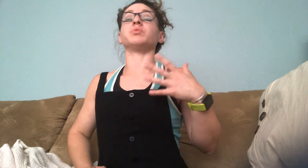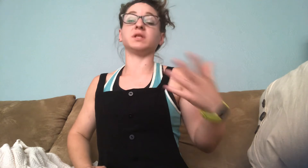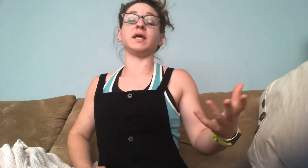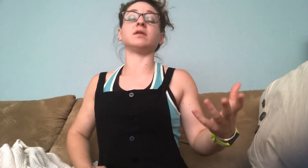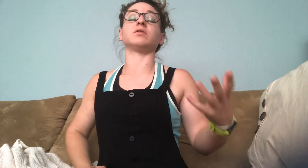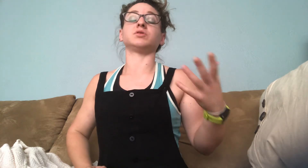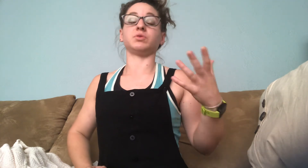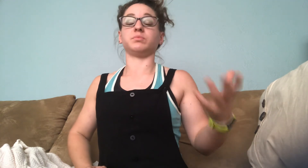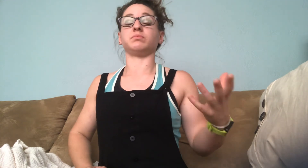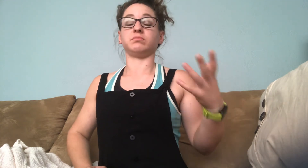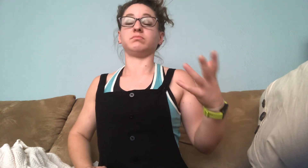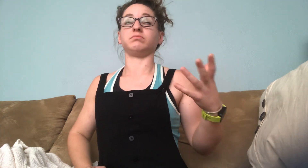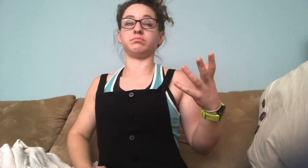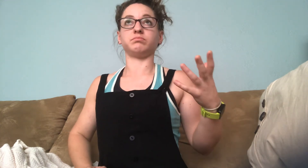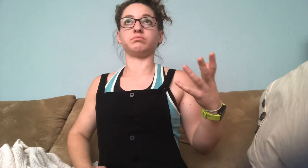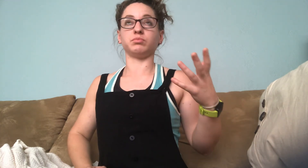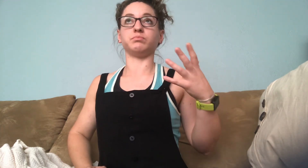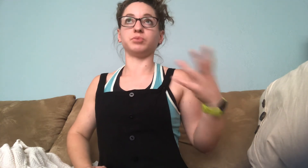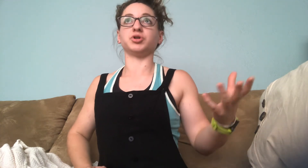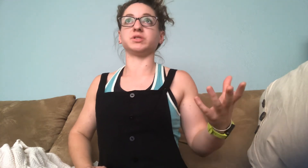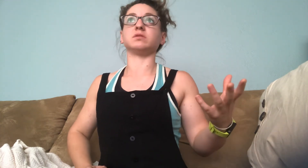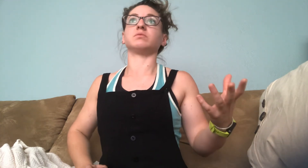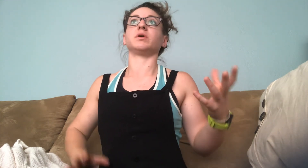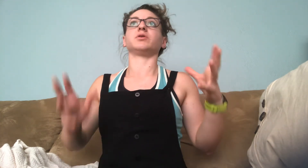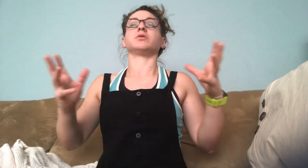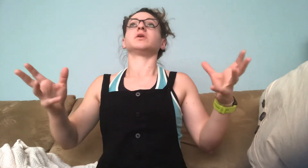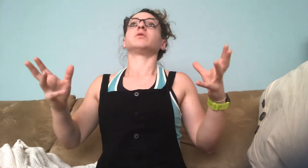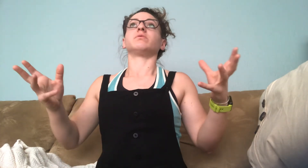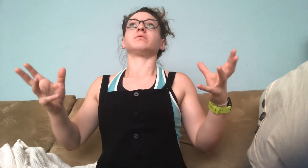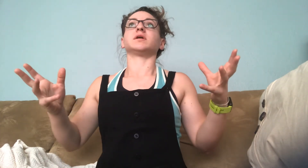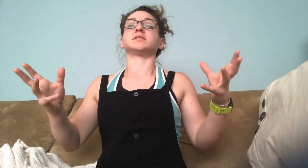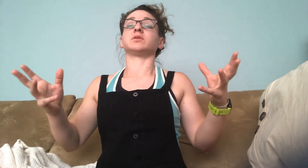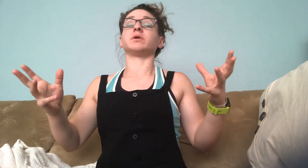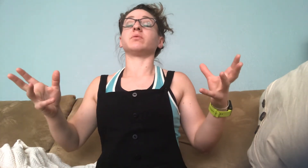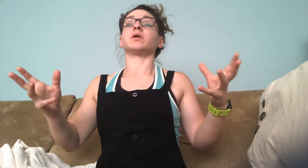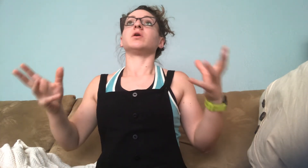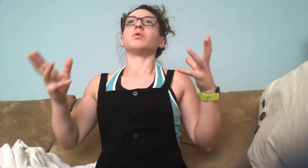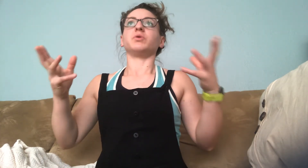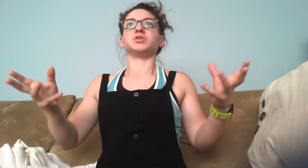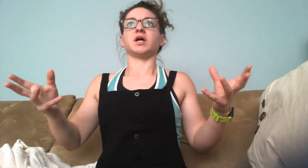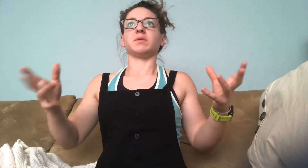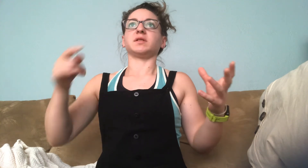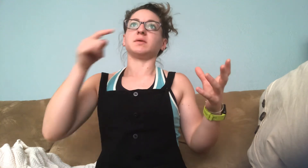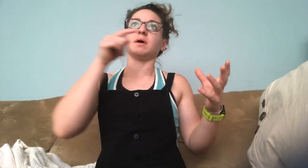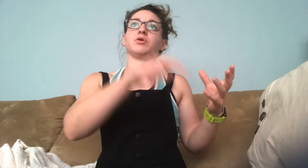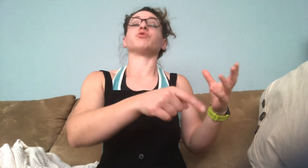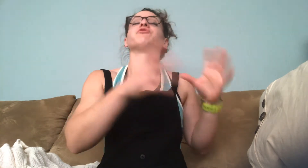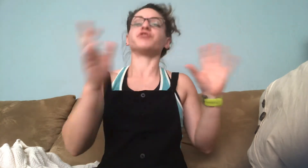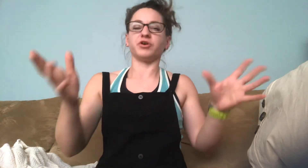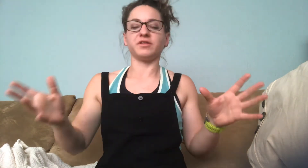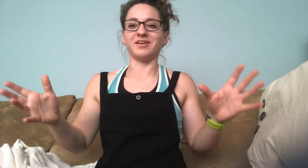or how you relate to a person when that's not the right word, when you're talking about them, how you